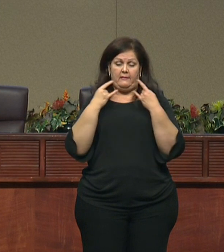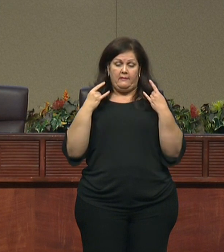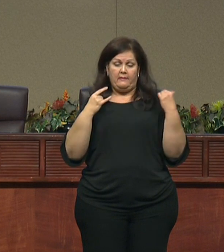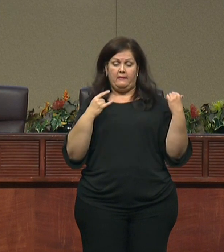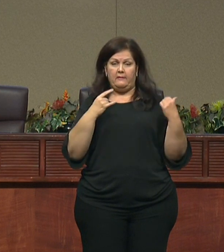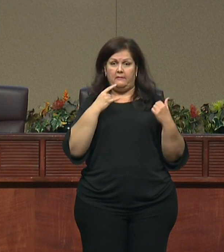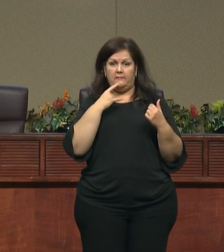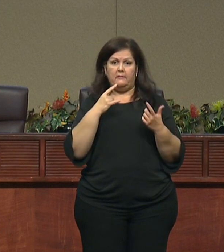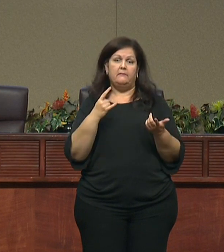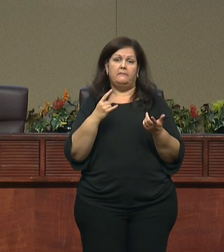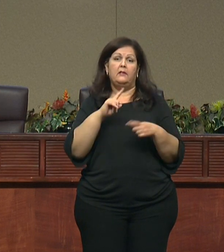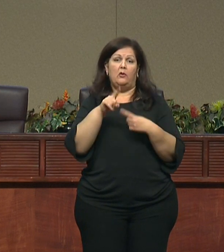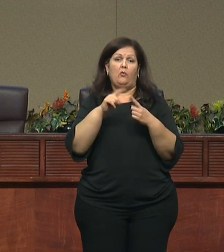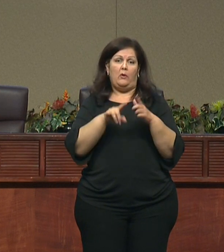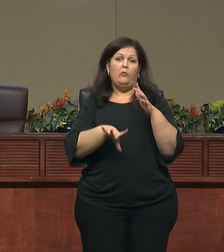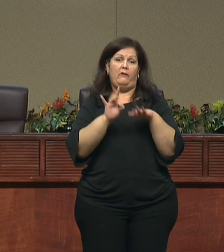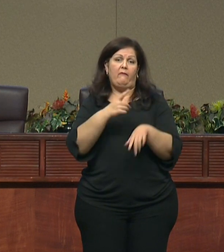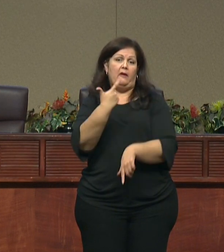a vaccine.